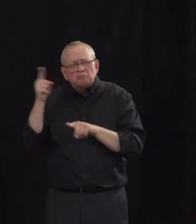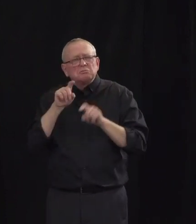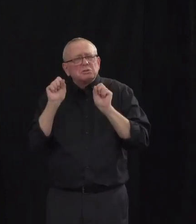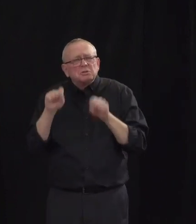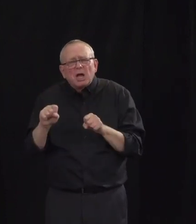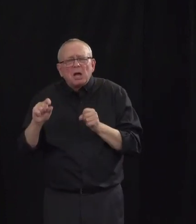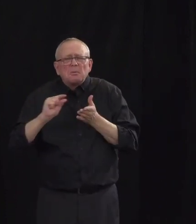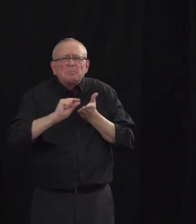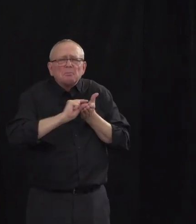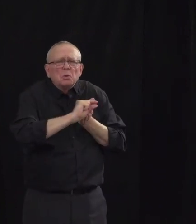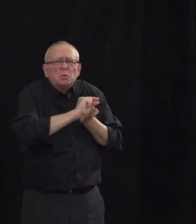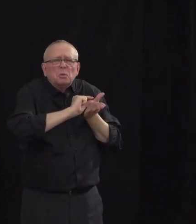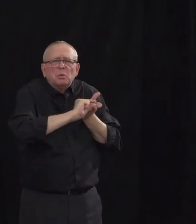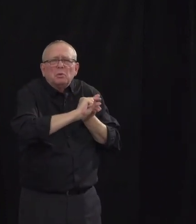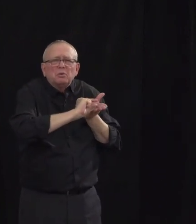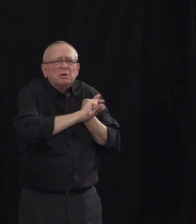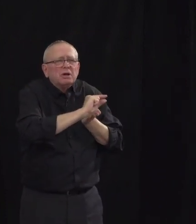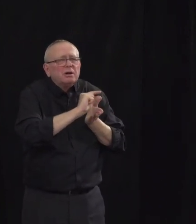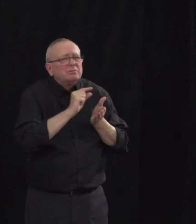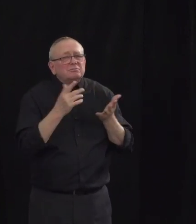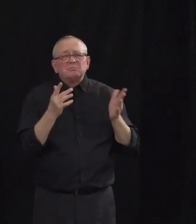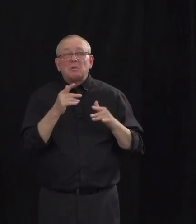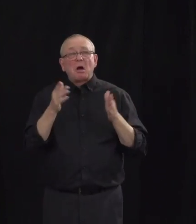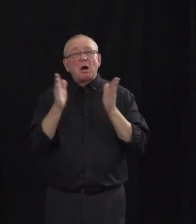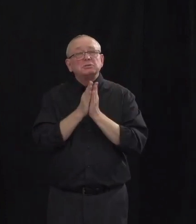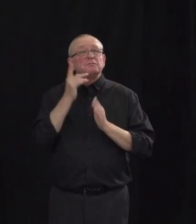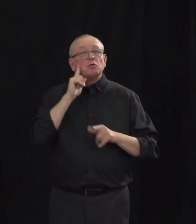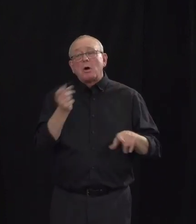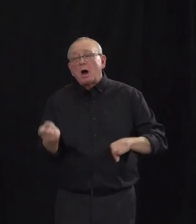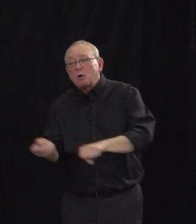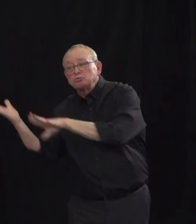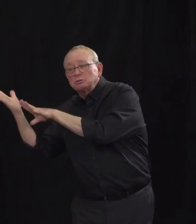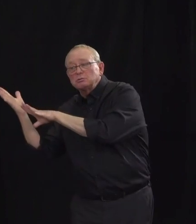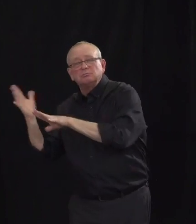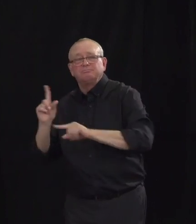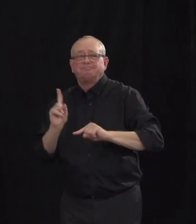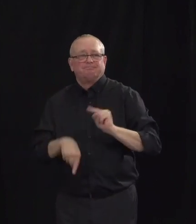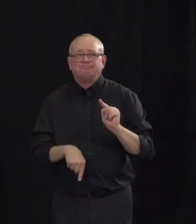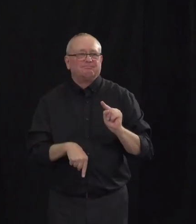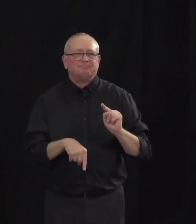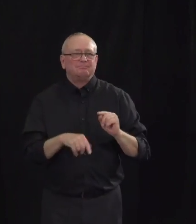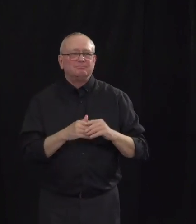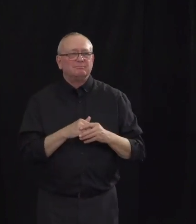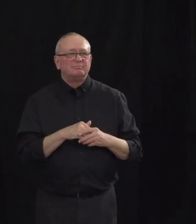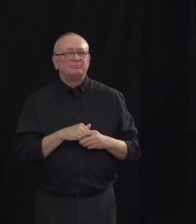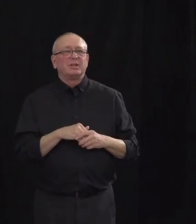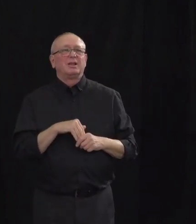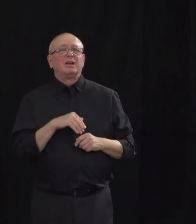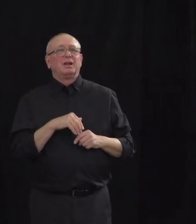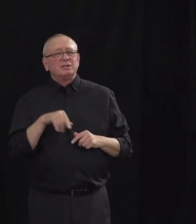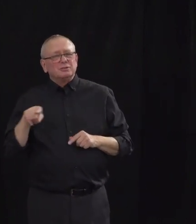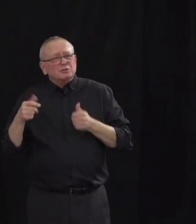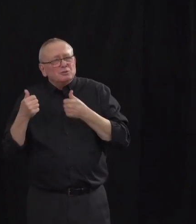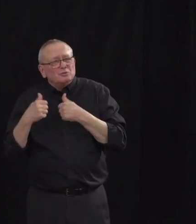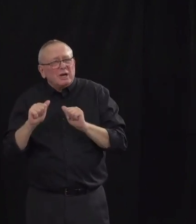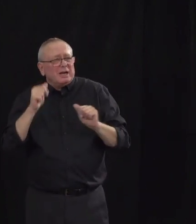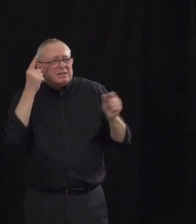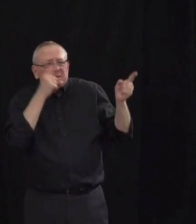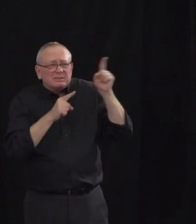evict their tenant if such a plan has not been entered to or reasonably attempted to be entered into.